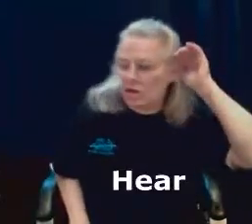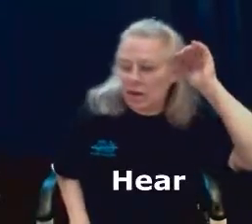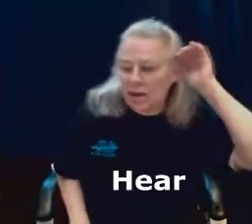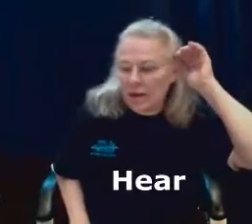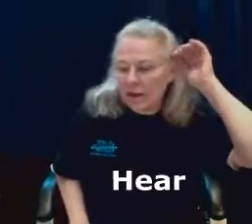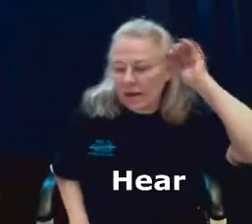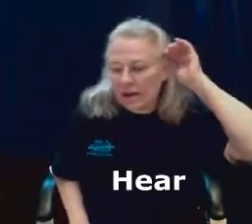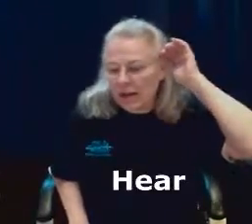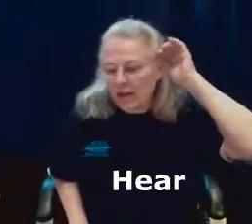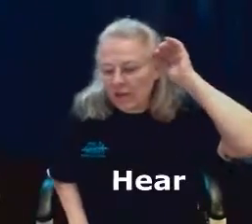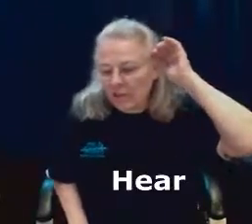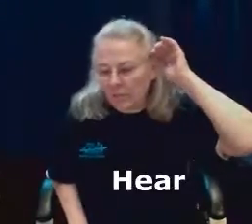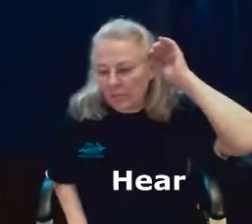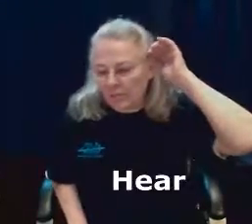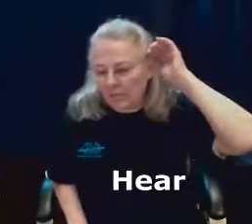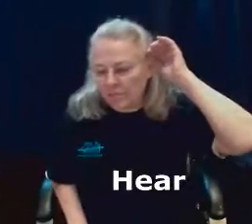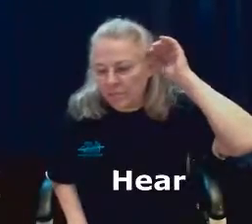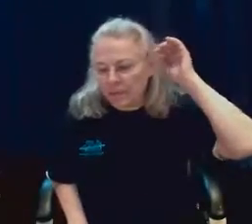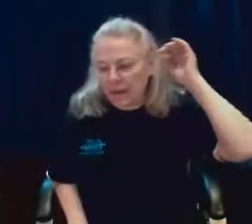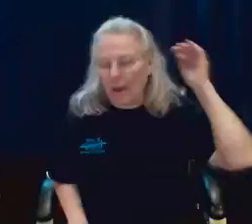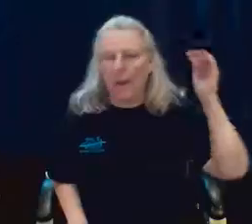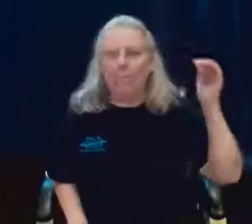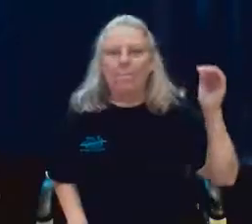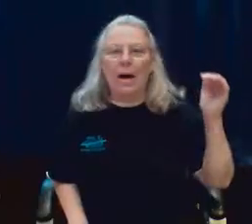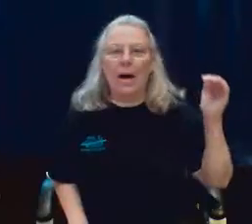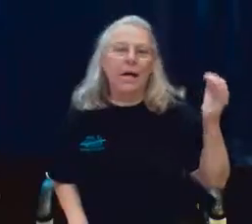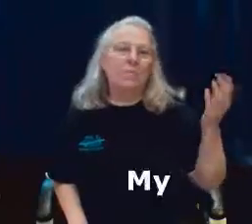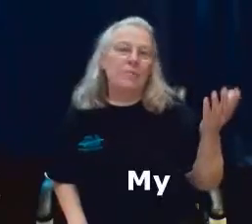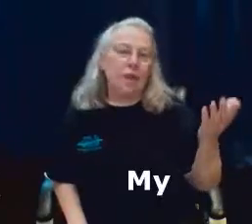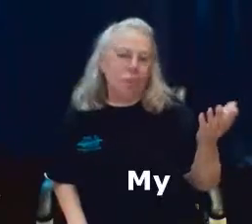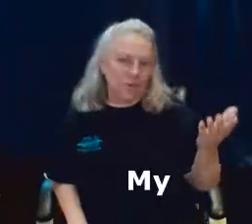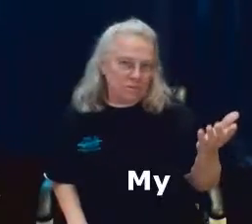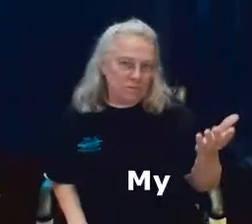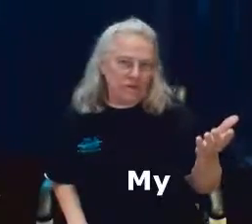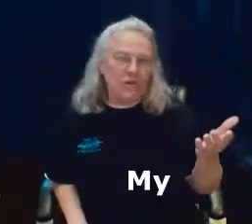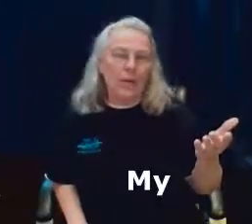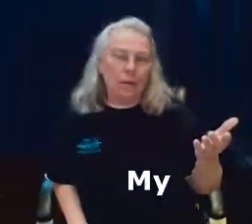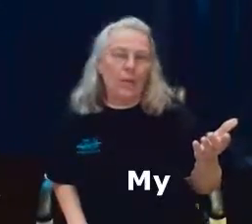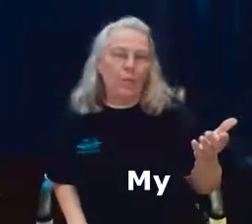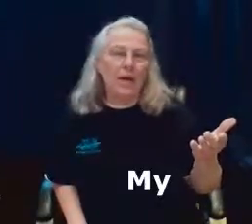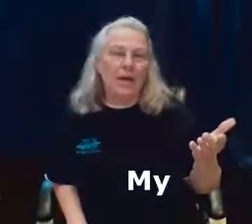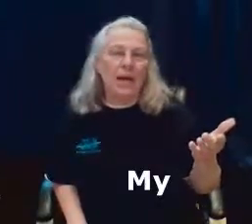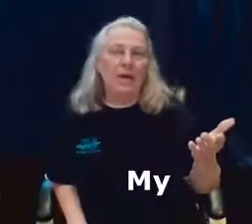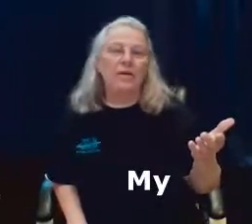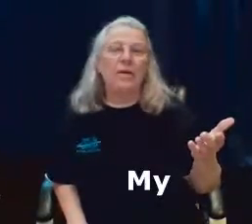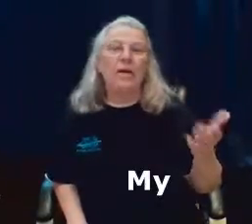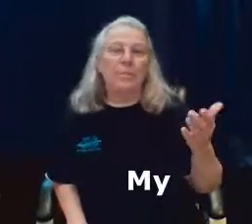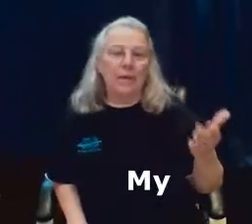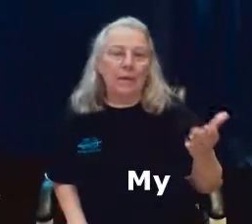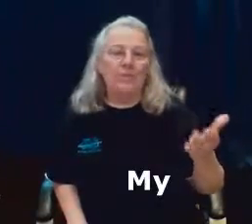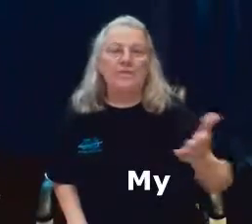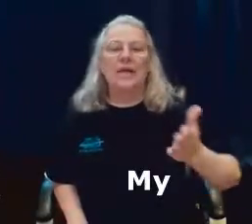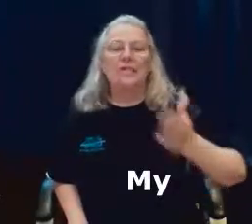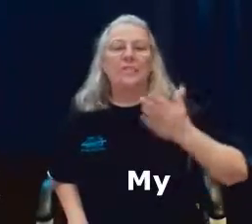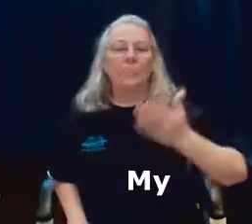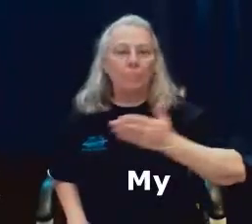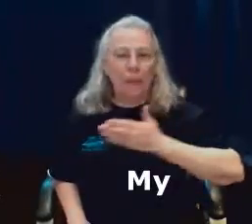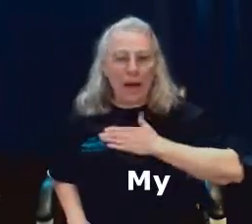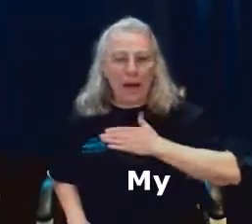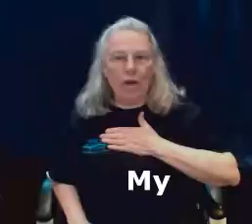formation. Here. My, now we talked about open hand being possessive. My,